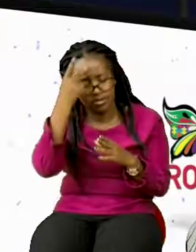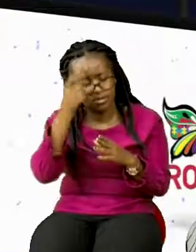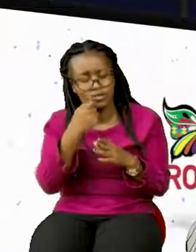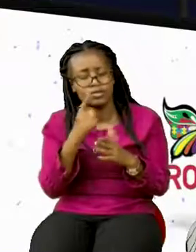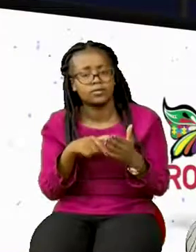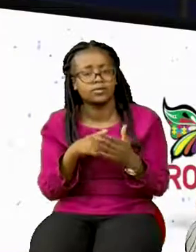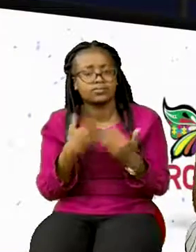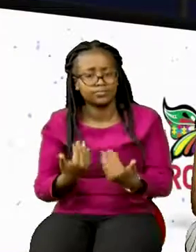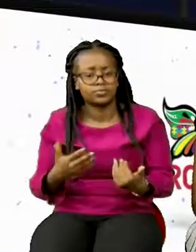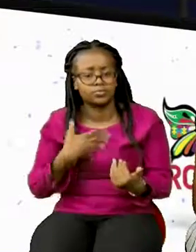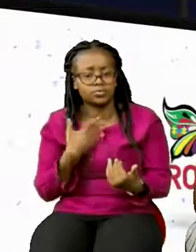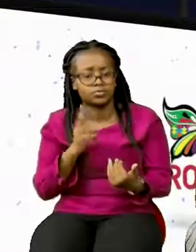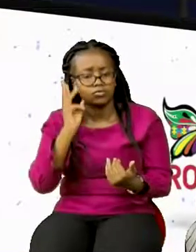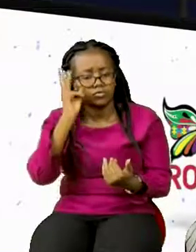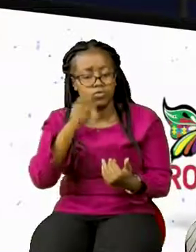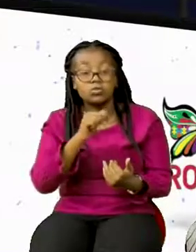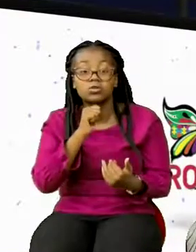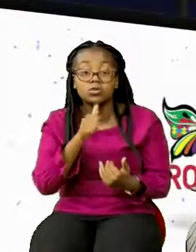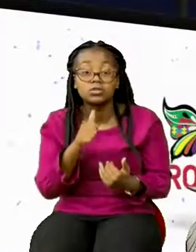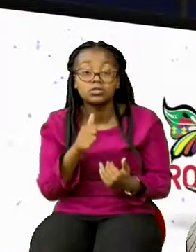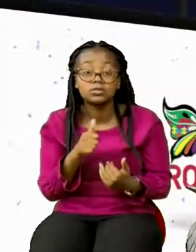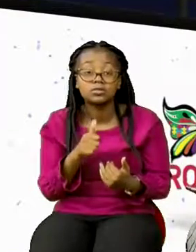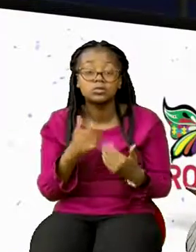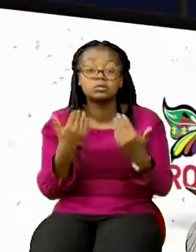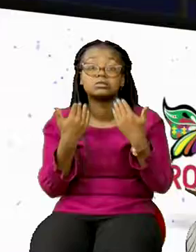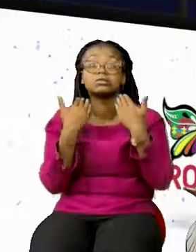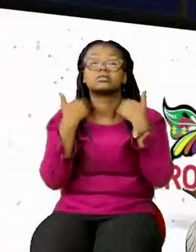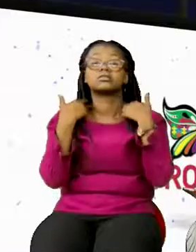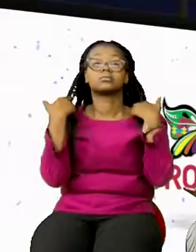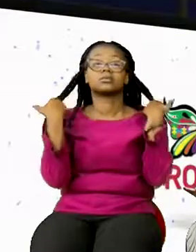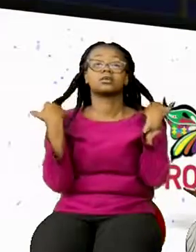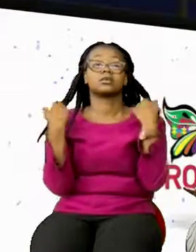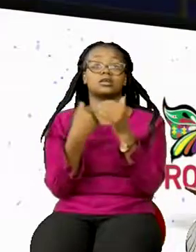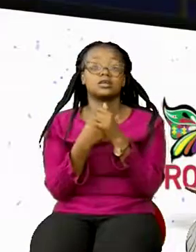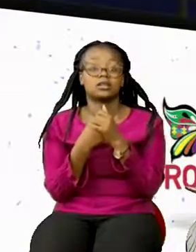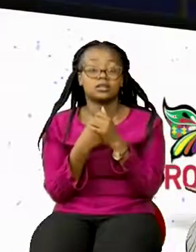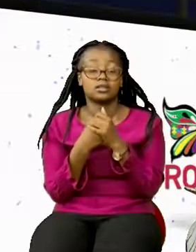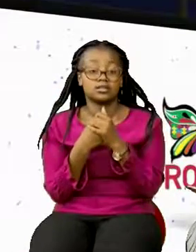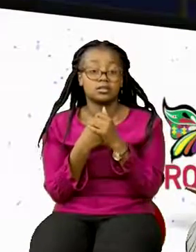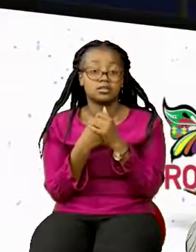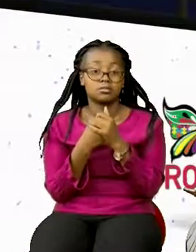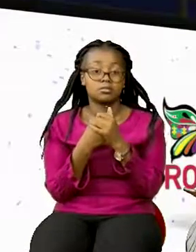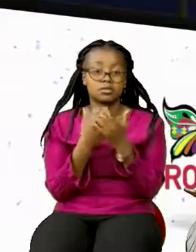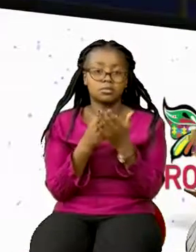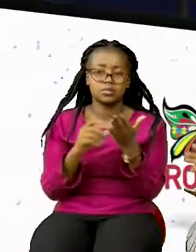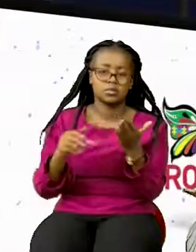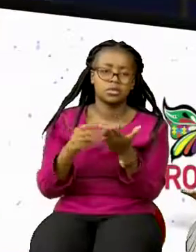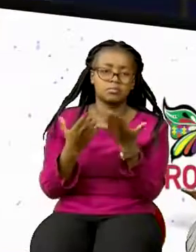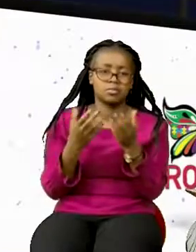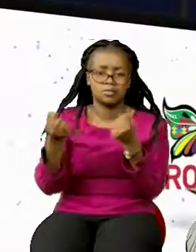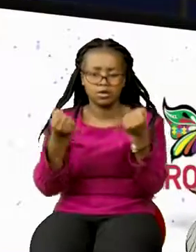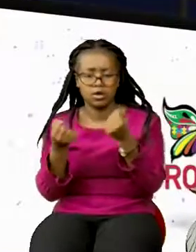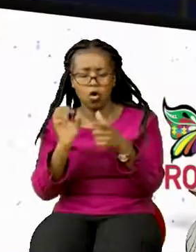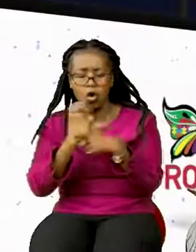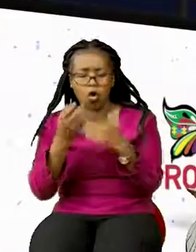saying, my child will not sleep unless the cars, that is with its toys or dolls or their toys,